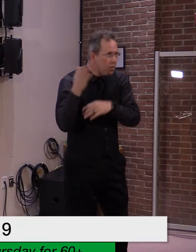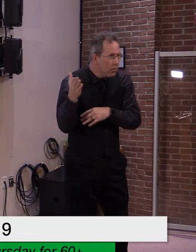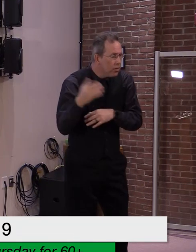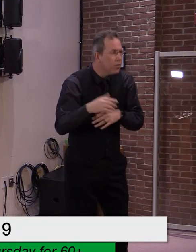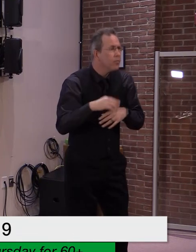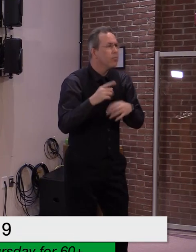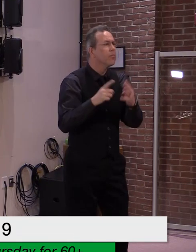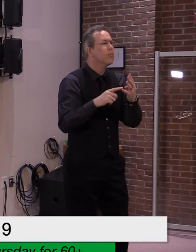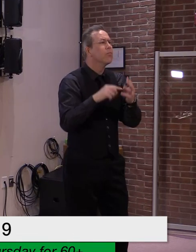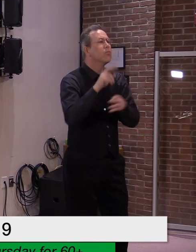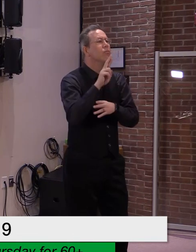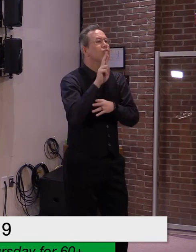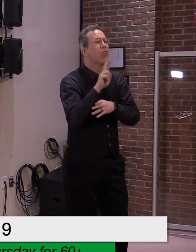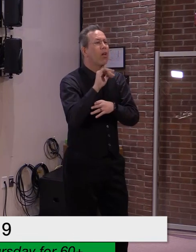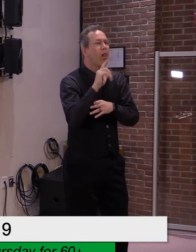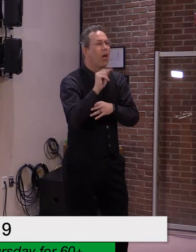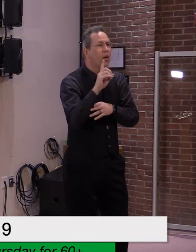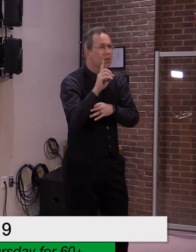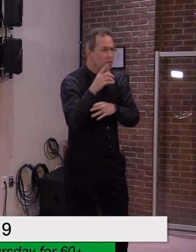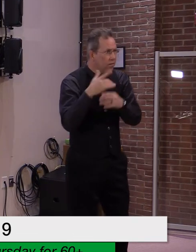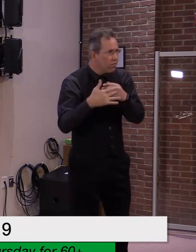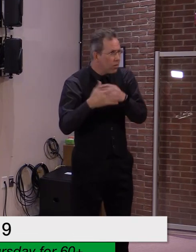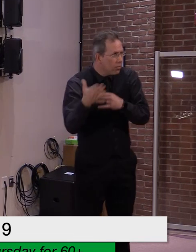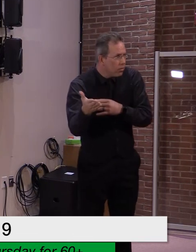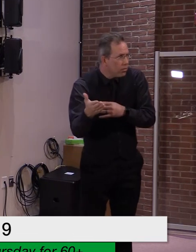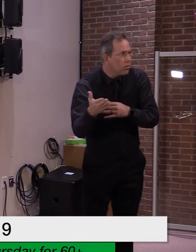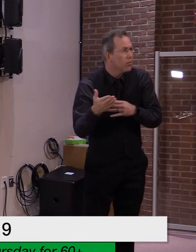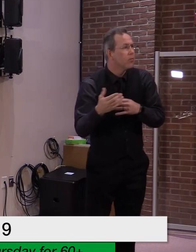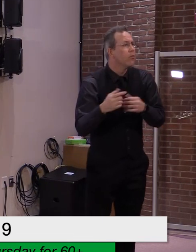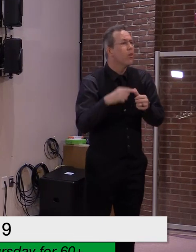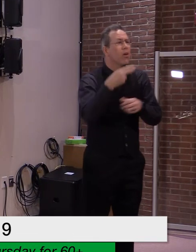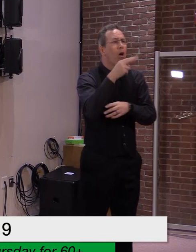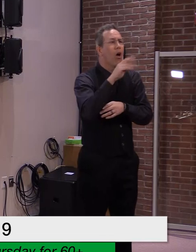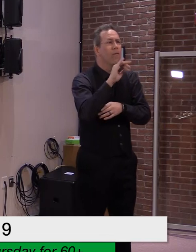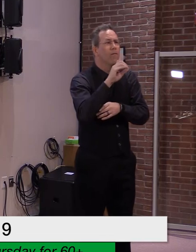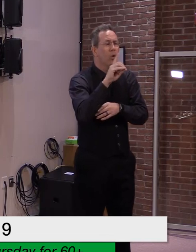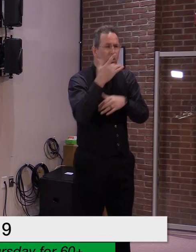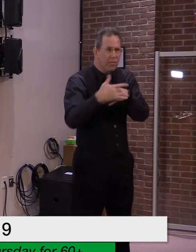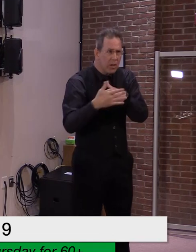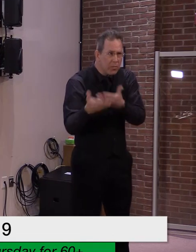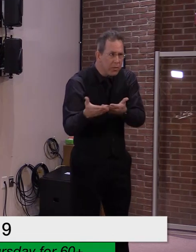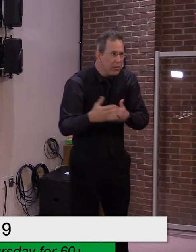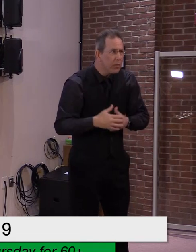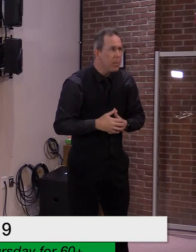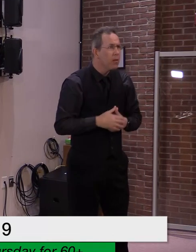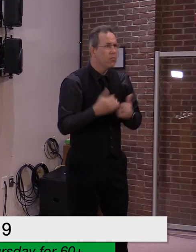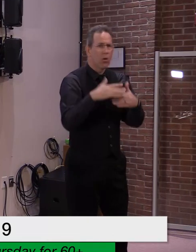on March 29th. We want to make it easy as possible for you to